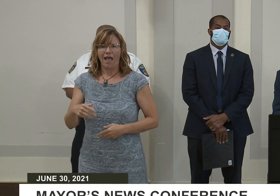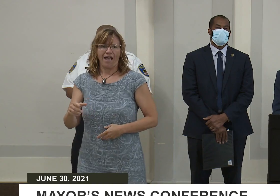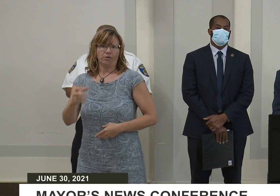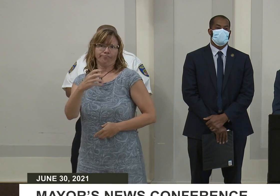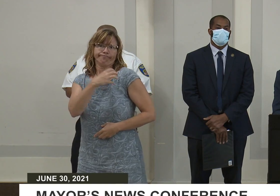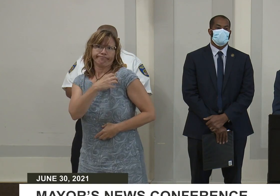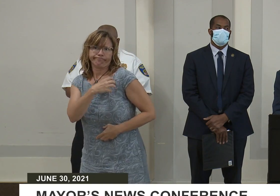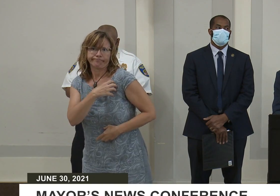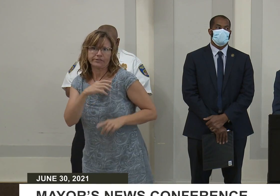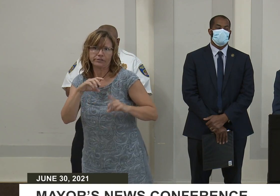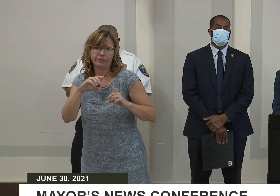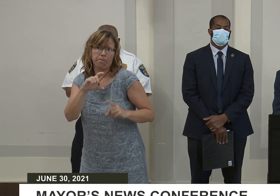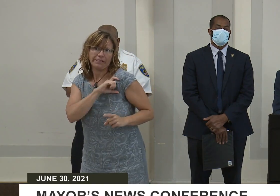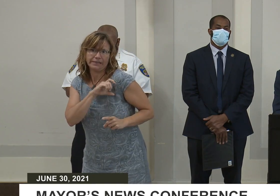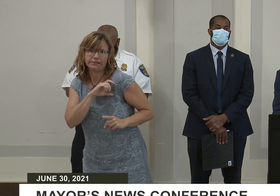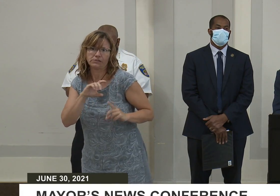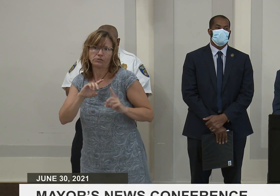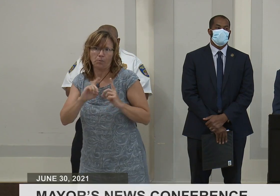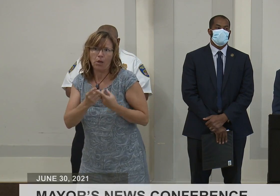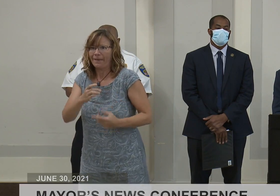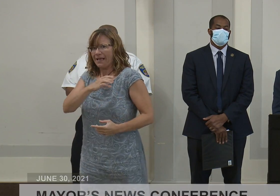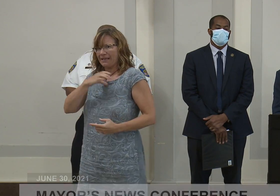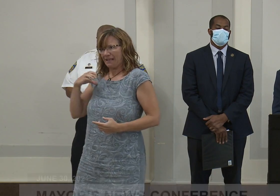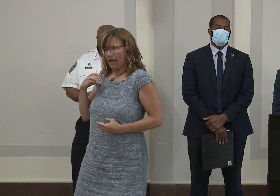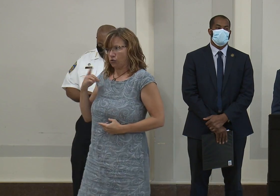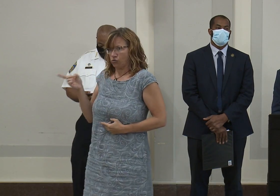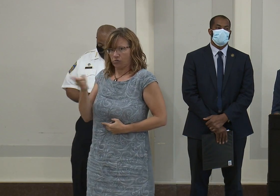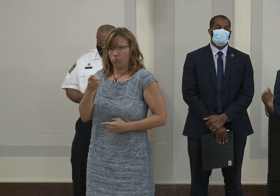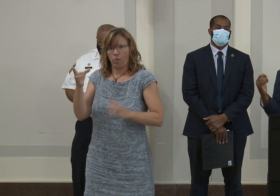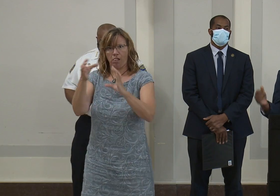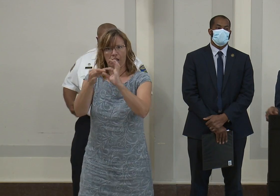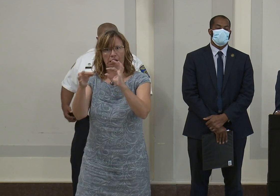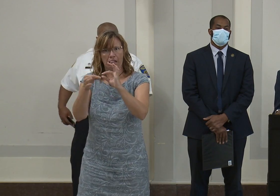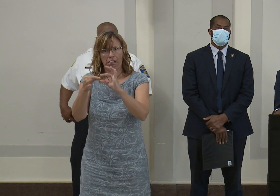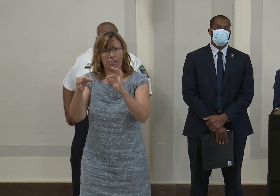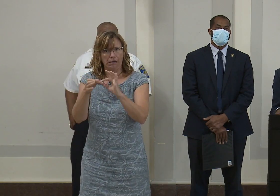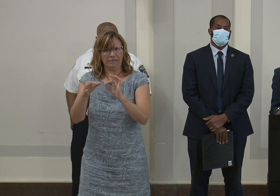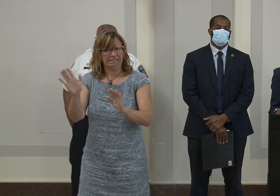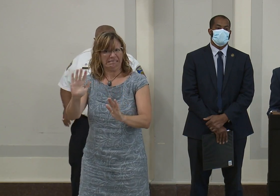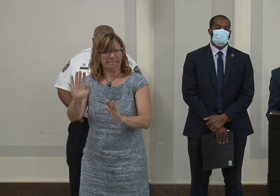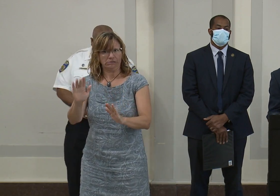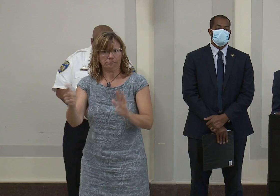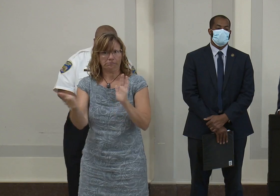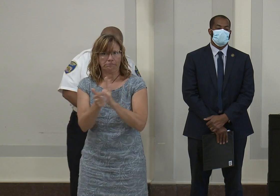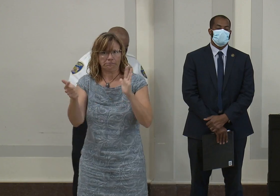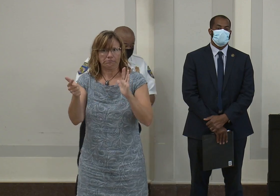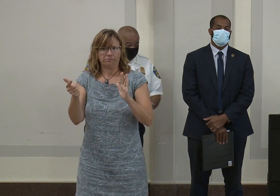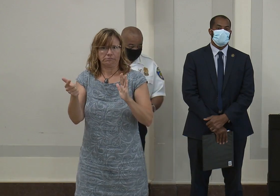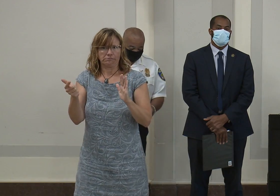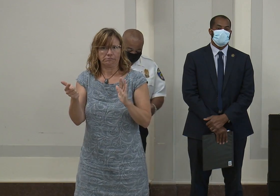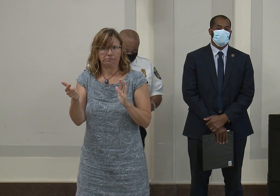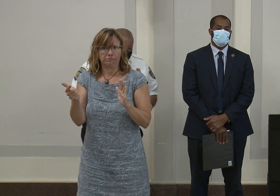a few alternatives that you can use this weekend and throughout the summer. And we'll start with Commissioner Harrison.